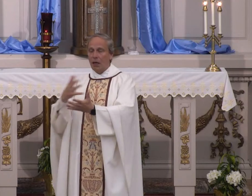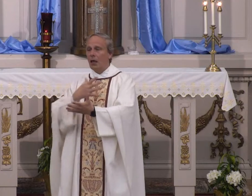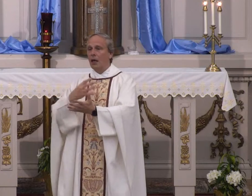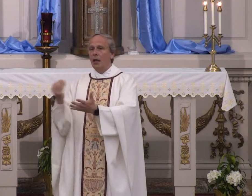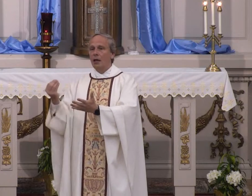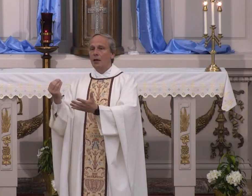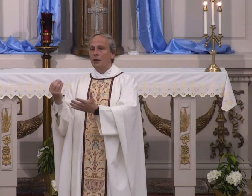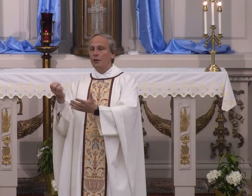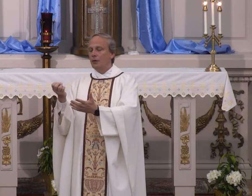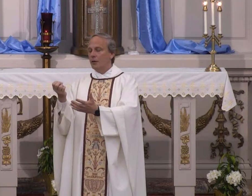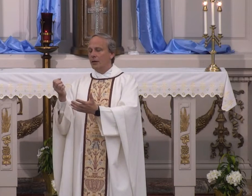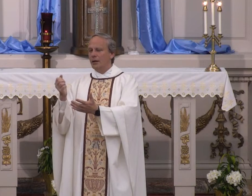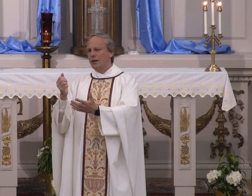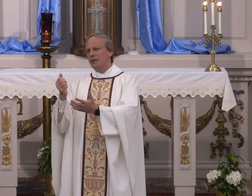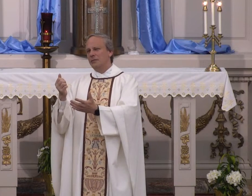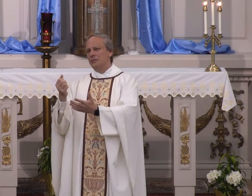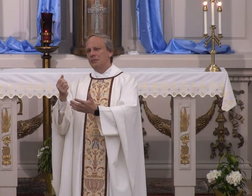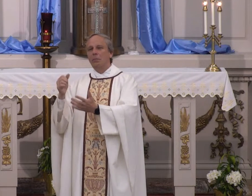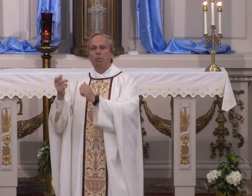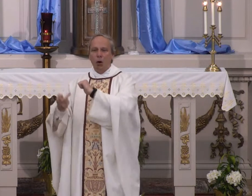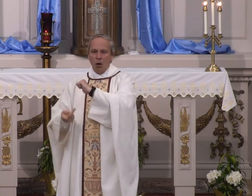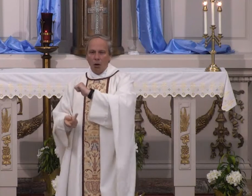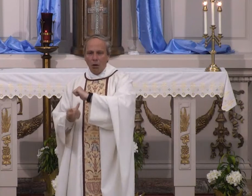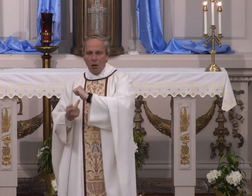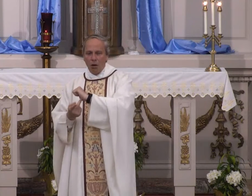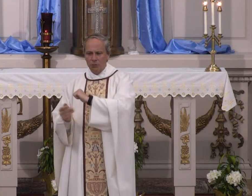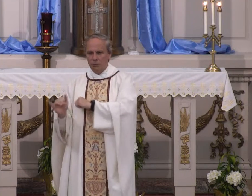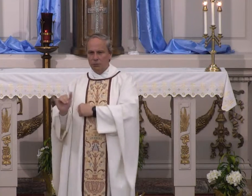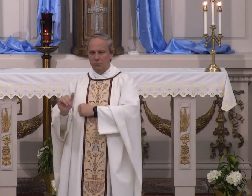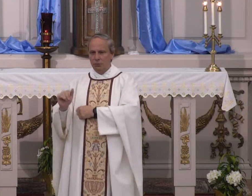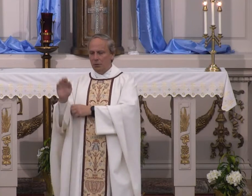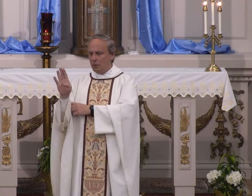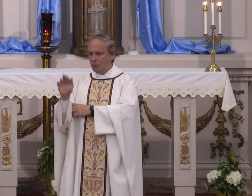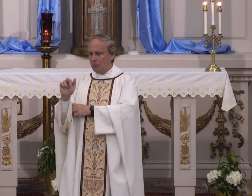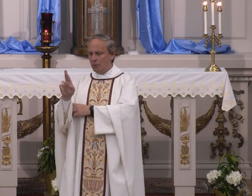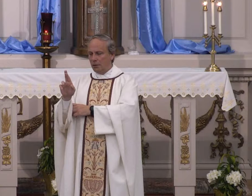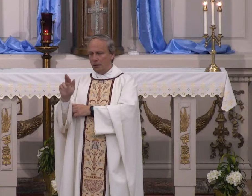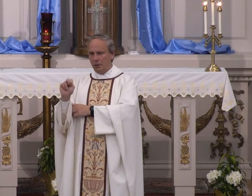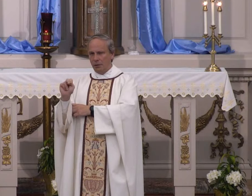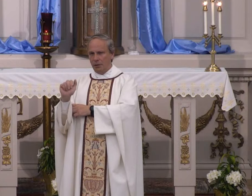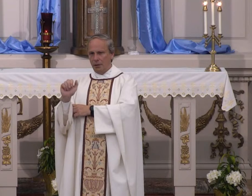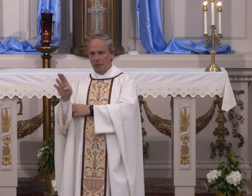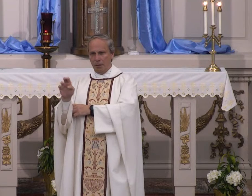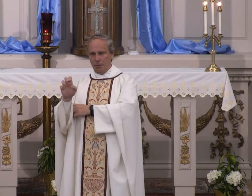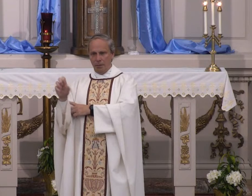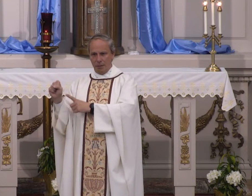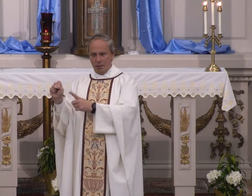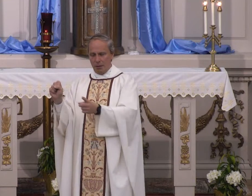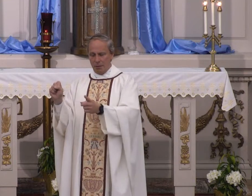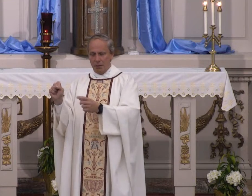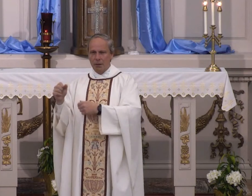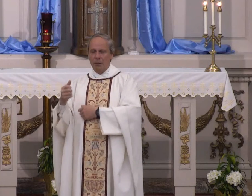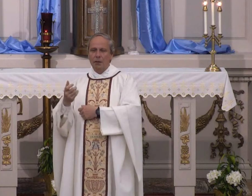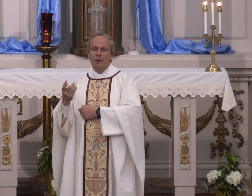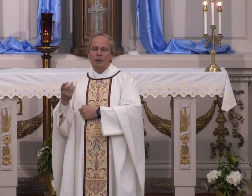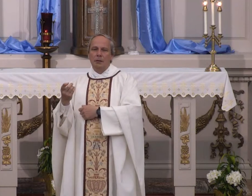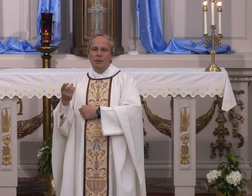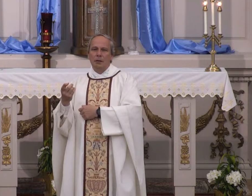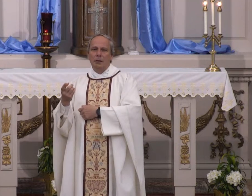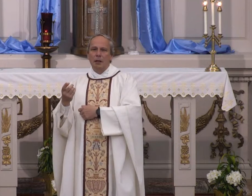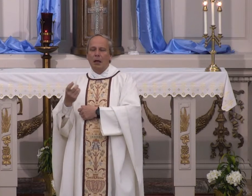We heard in the first reading today, Jesus' apostles, Paul and Barnabas.